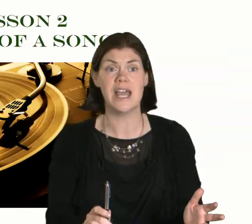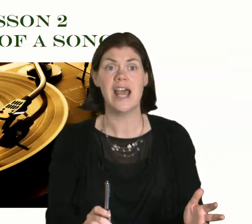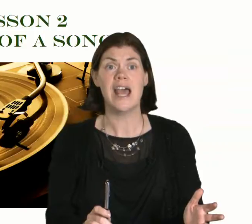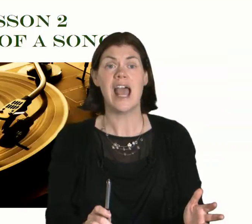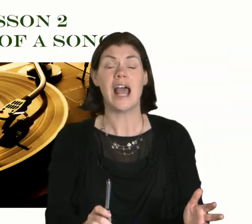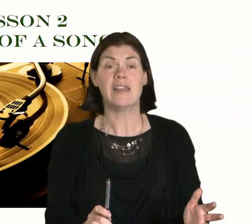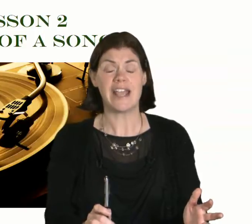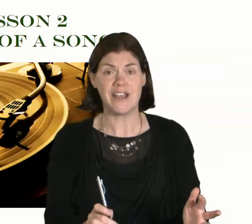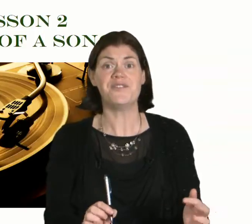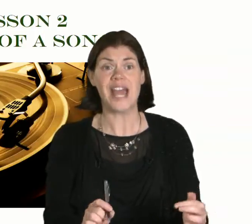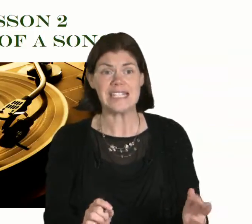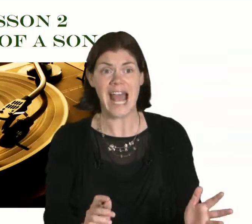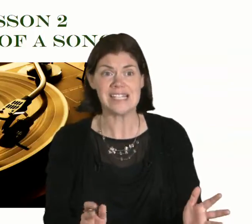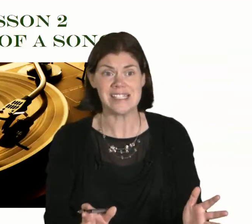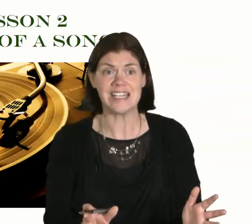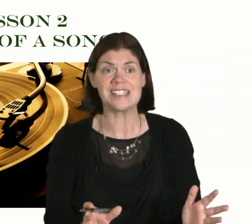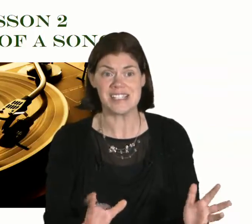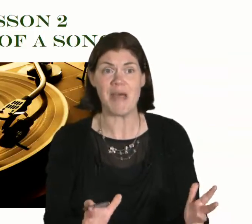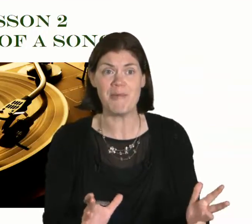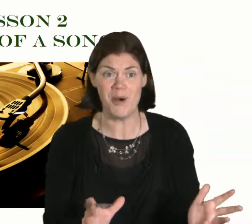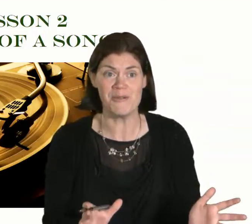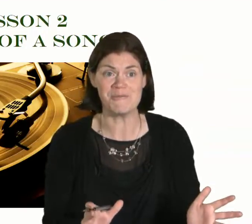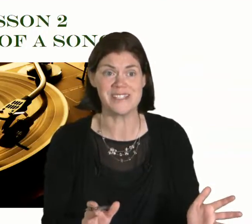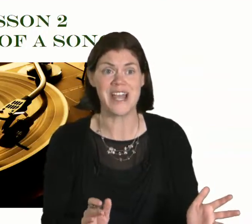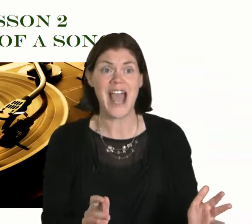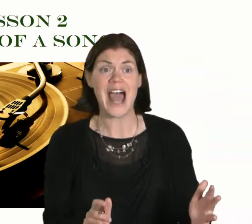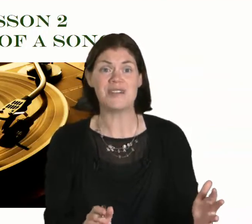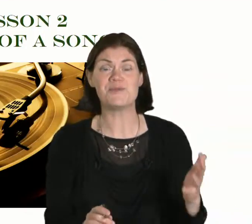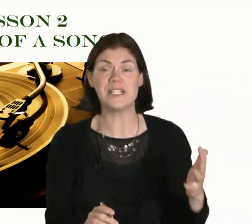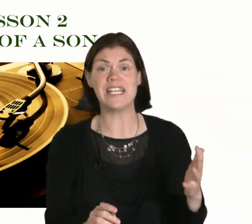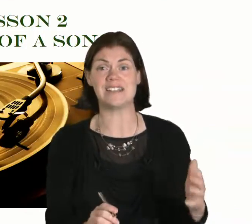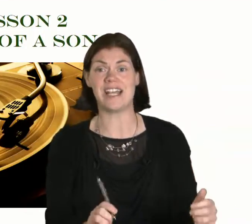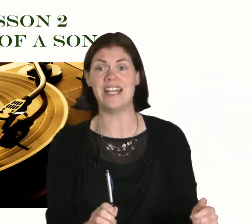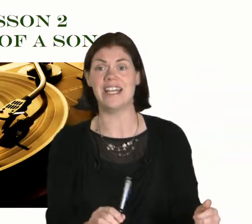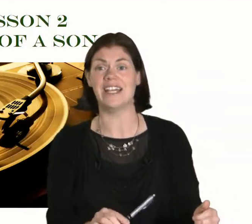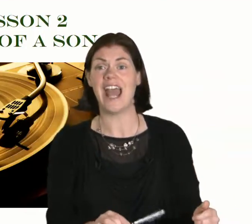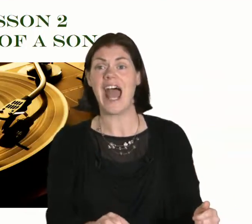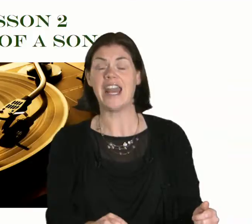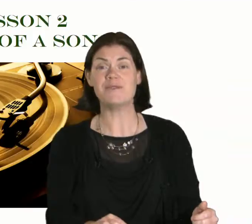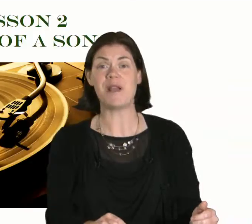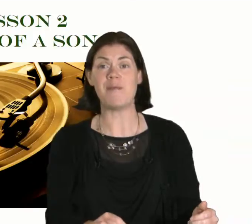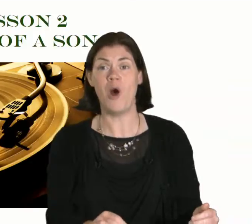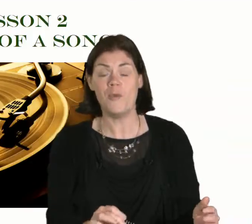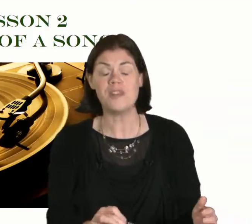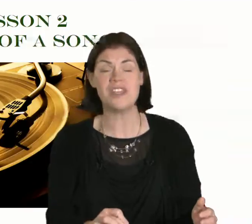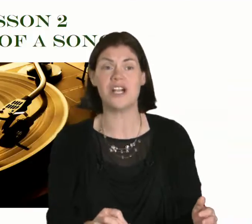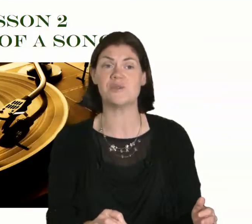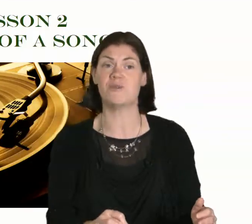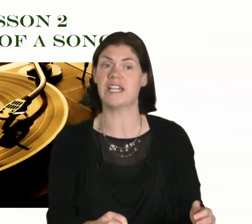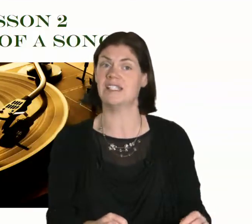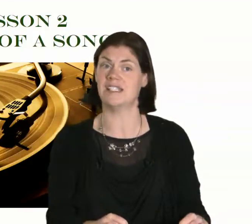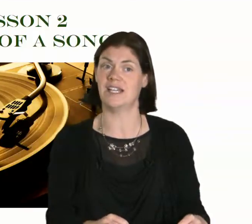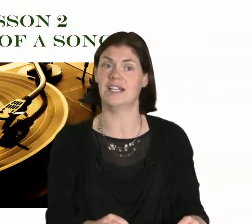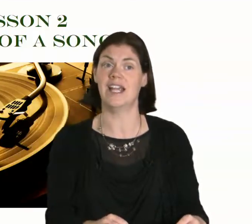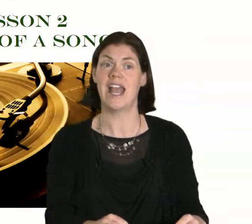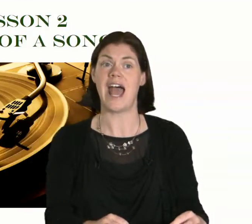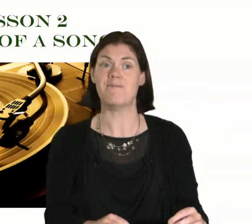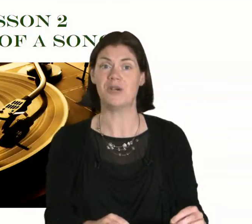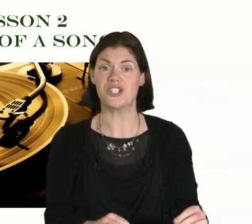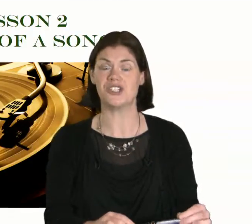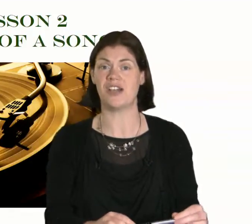poems, like fantastic slam poems. And I was really excited. And I'm hoping that you guys will